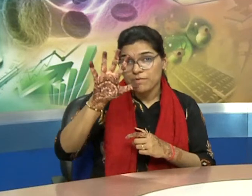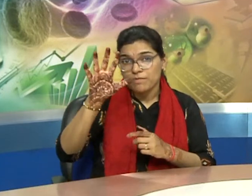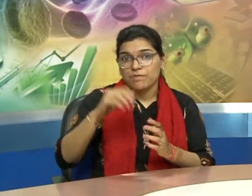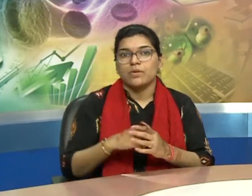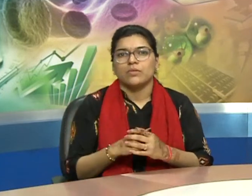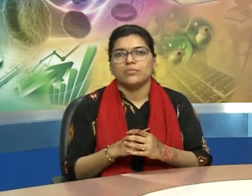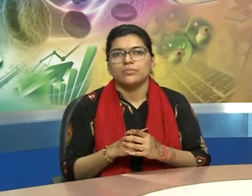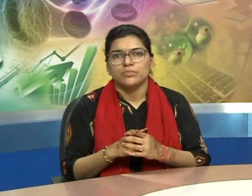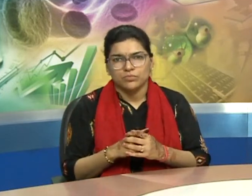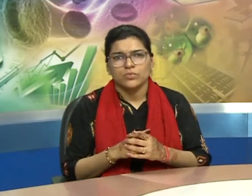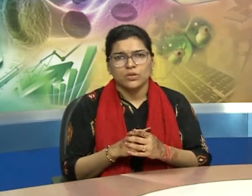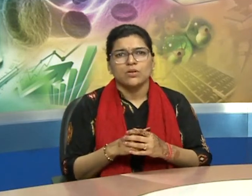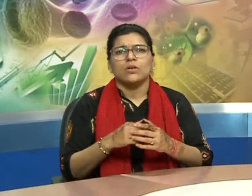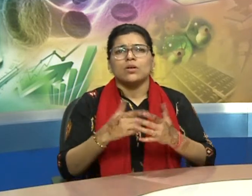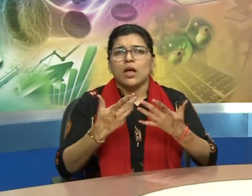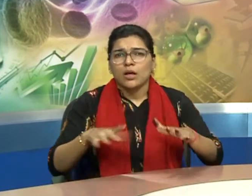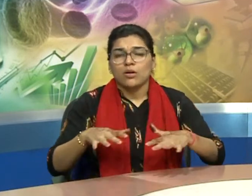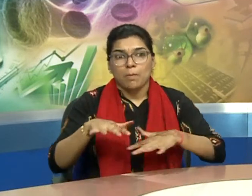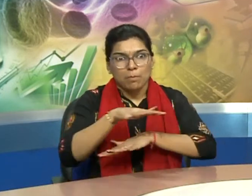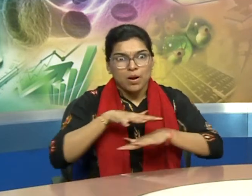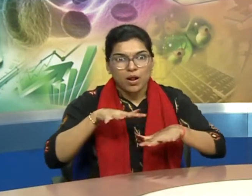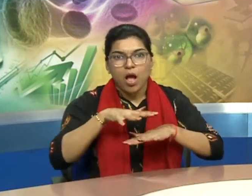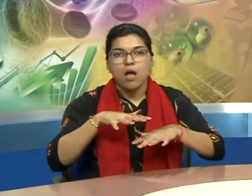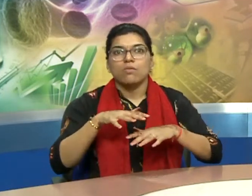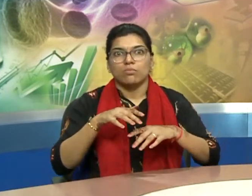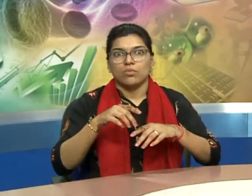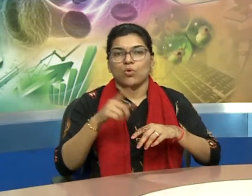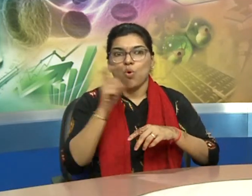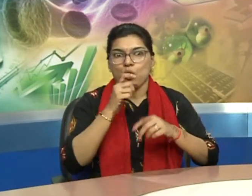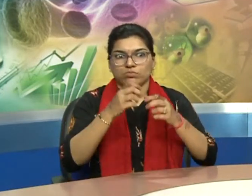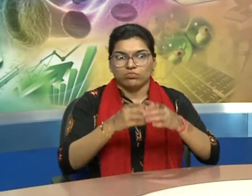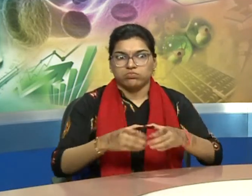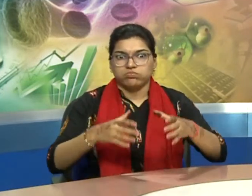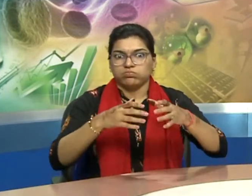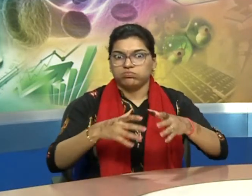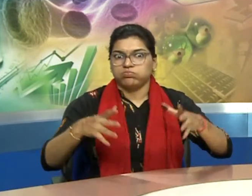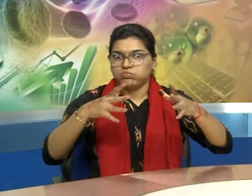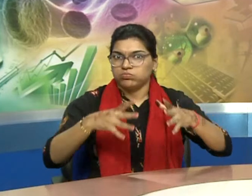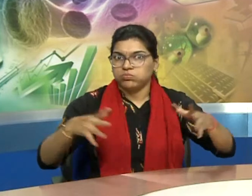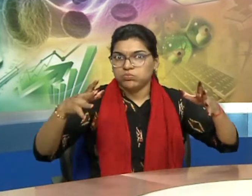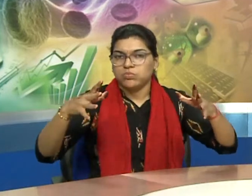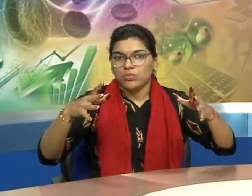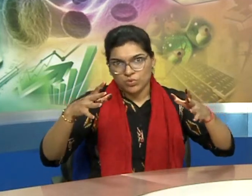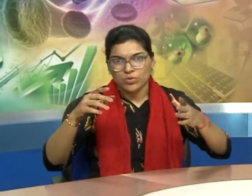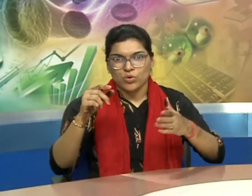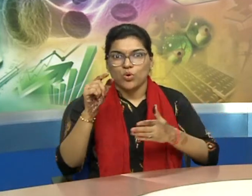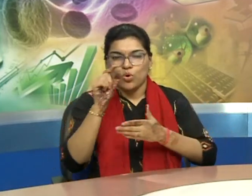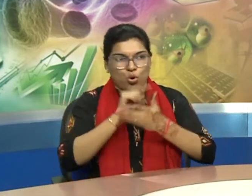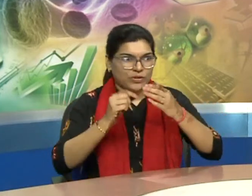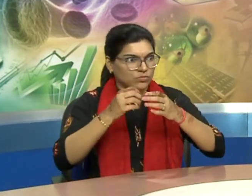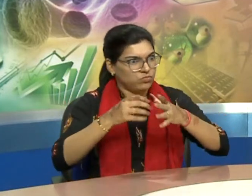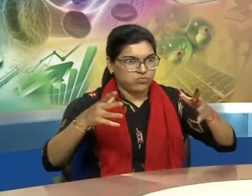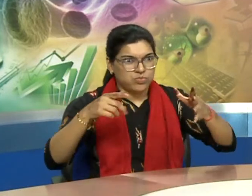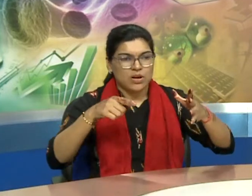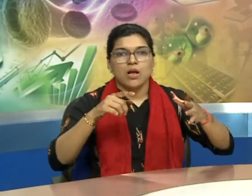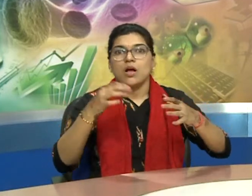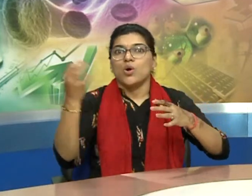courses in which 2 courses are taken together or 3 courses are taken together. So